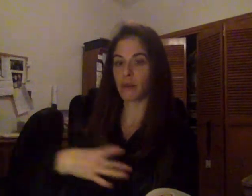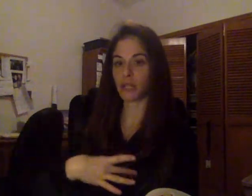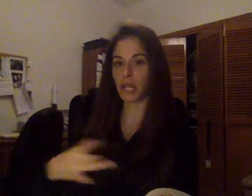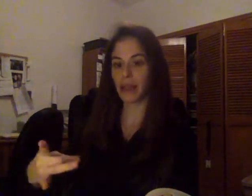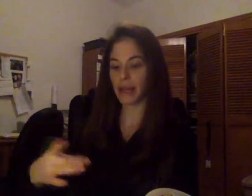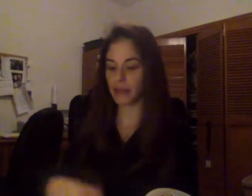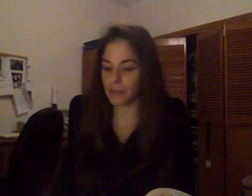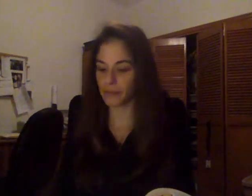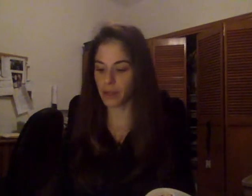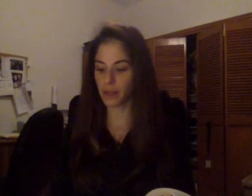motion, like,